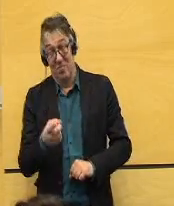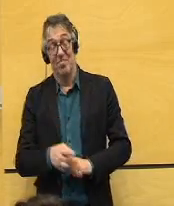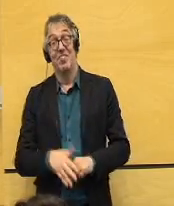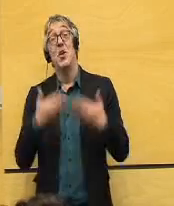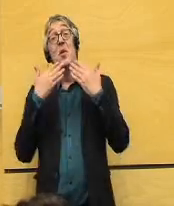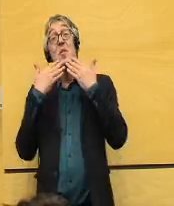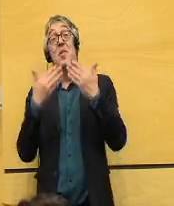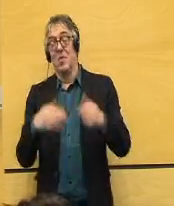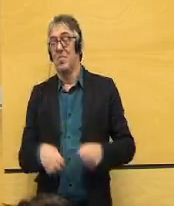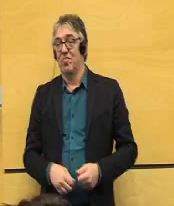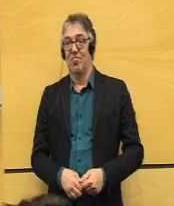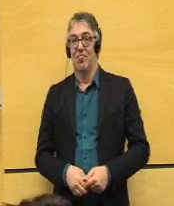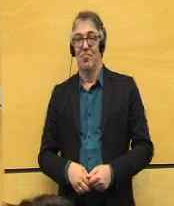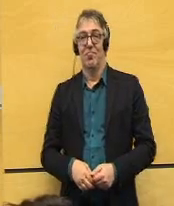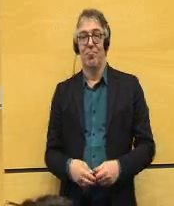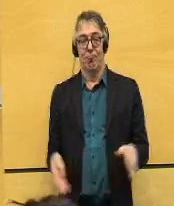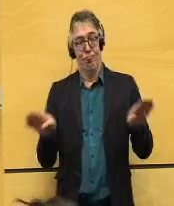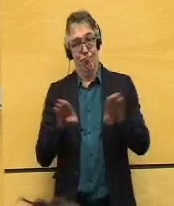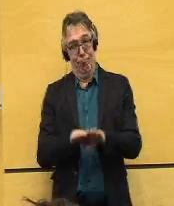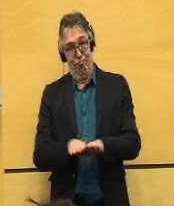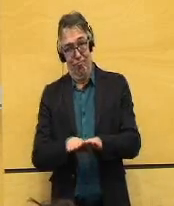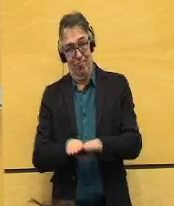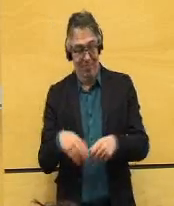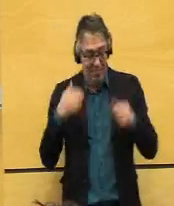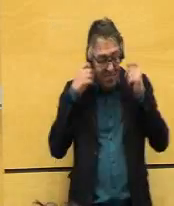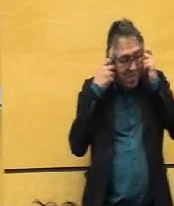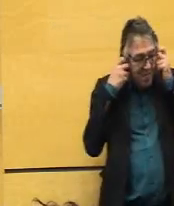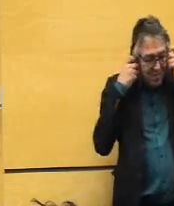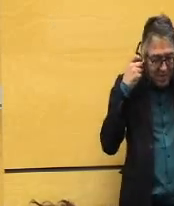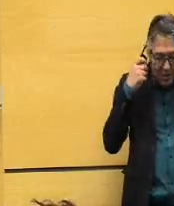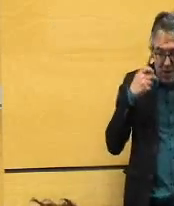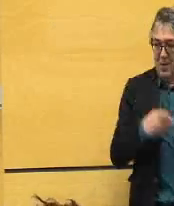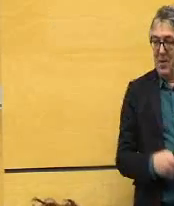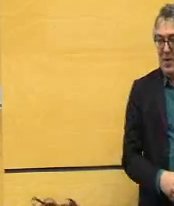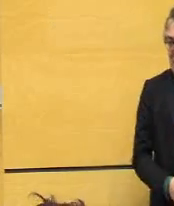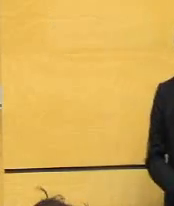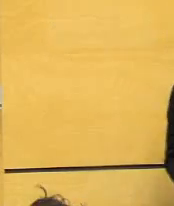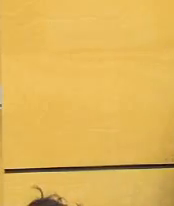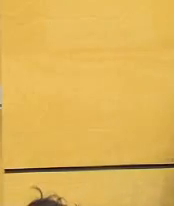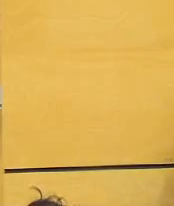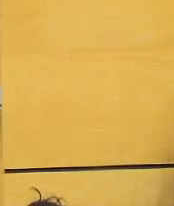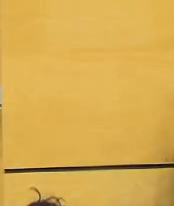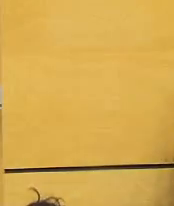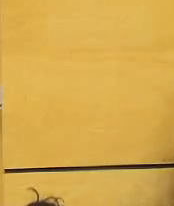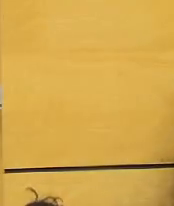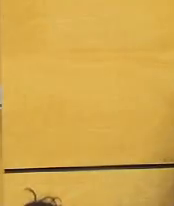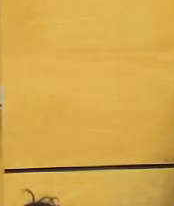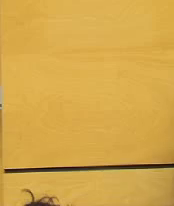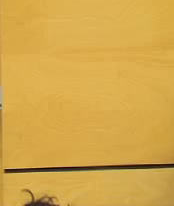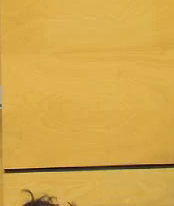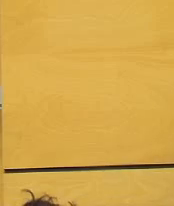Thank you. The meeting stands adjourned. Thank you so much.